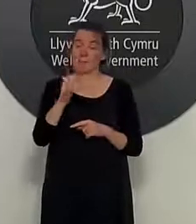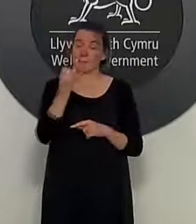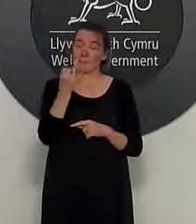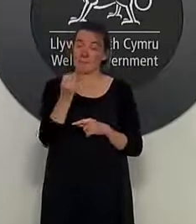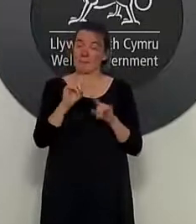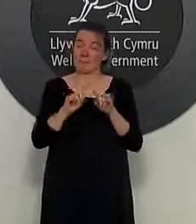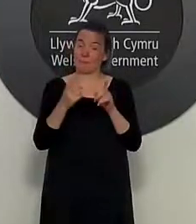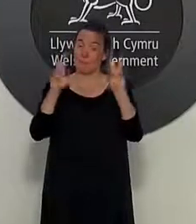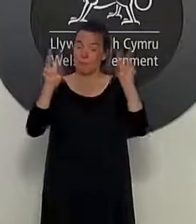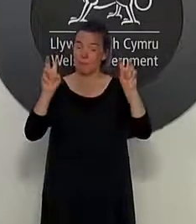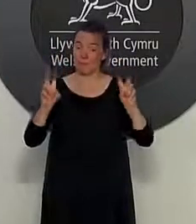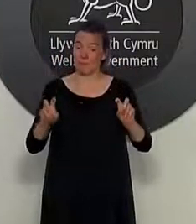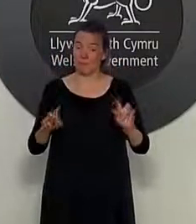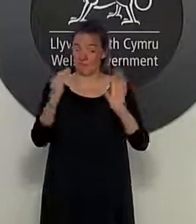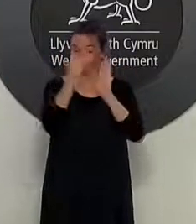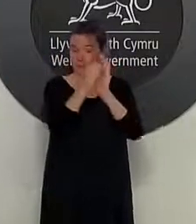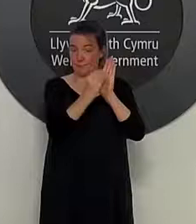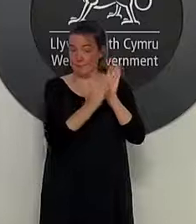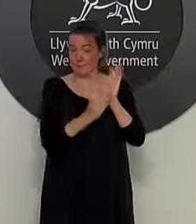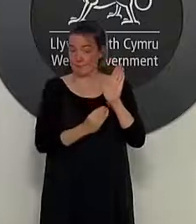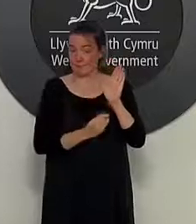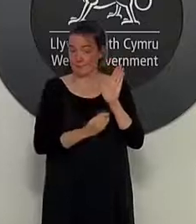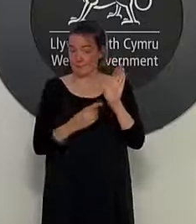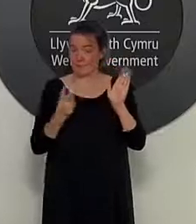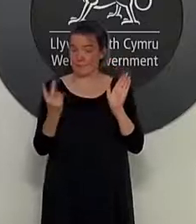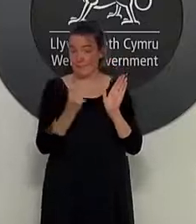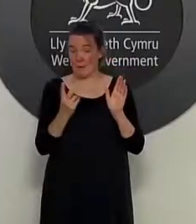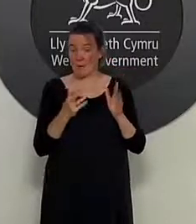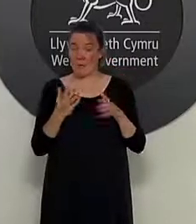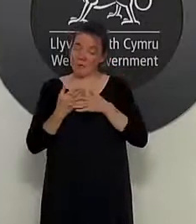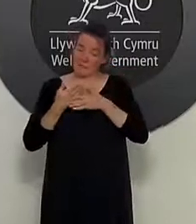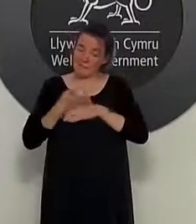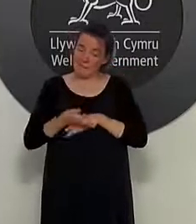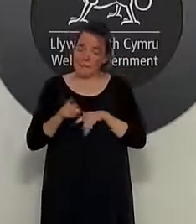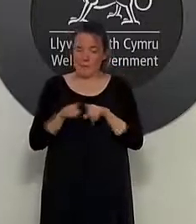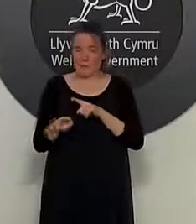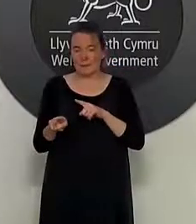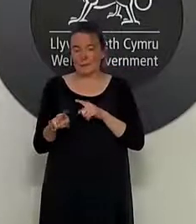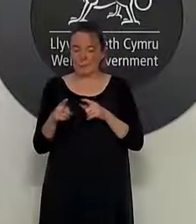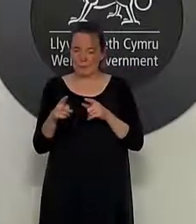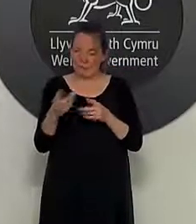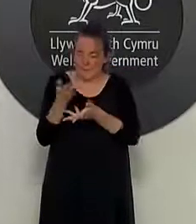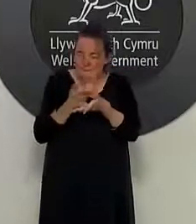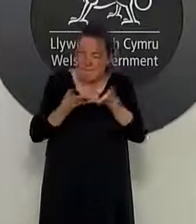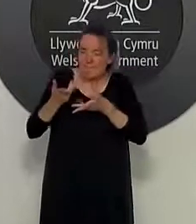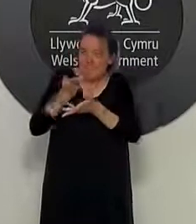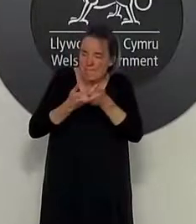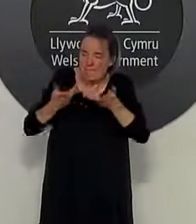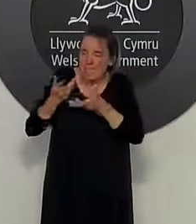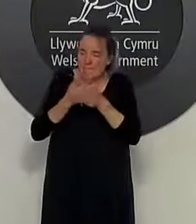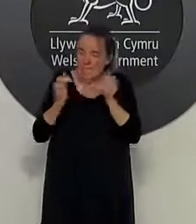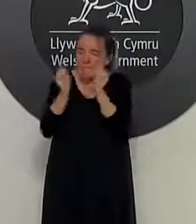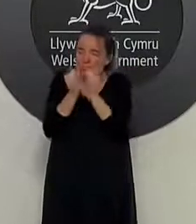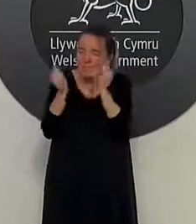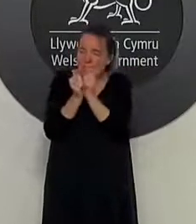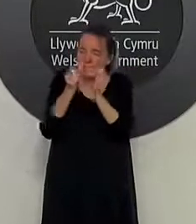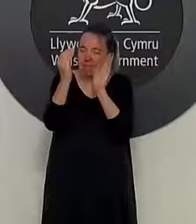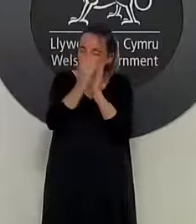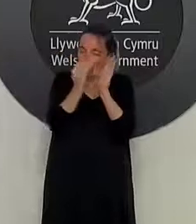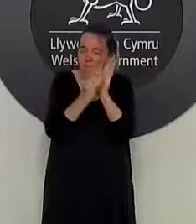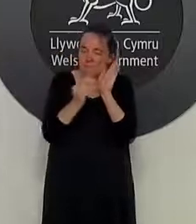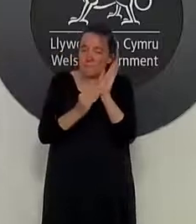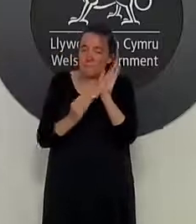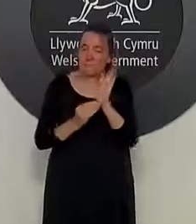we worked hard to thrash out between us. As Adam said, you know, we don't agree